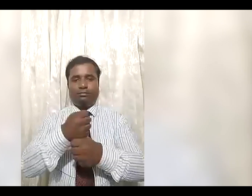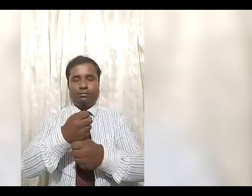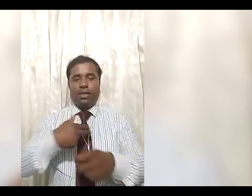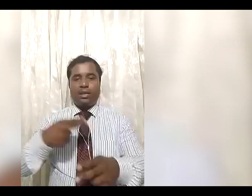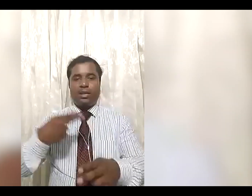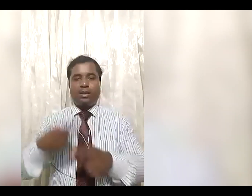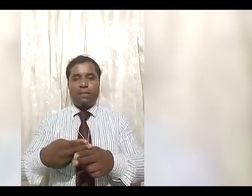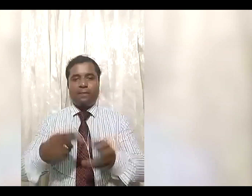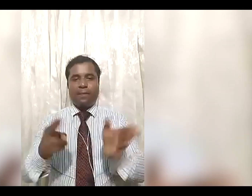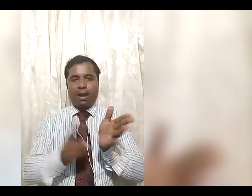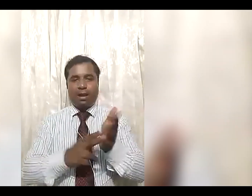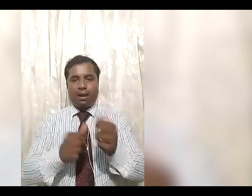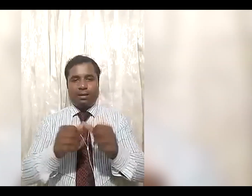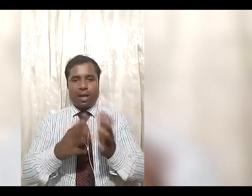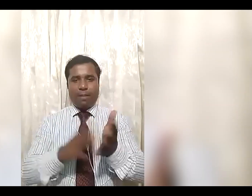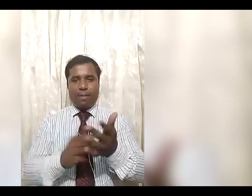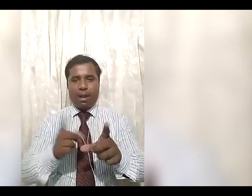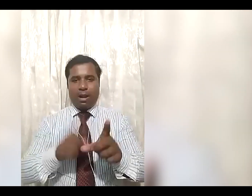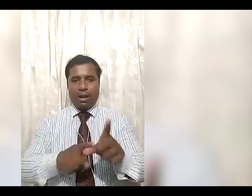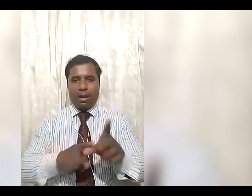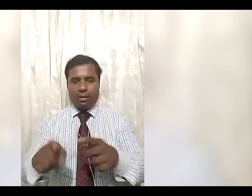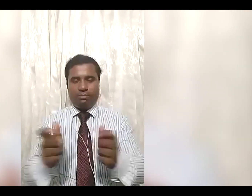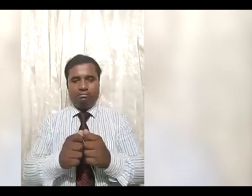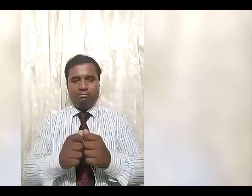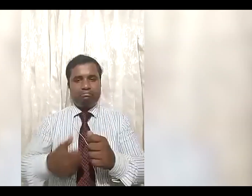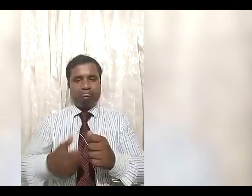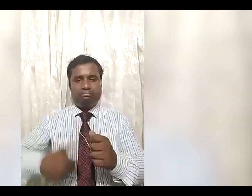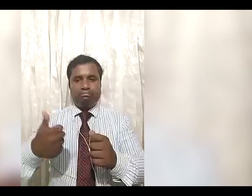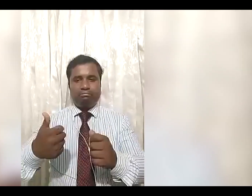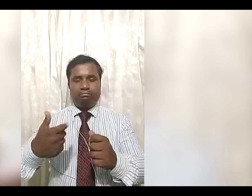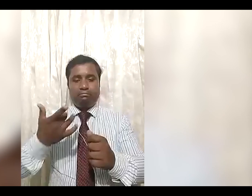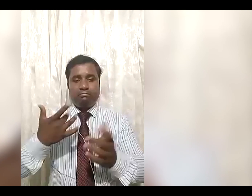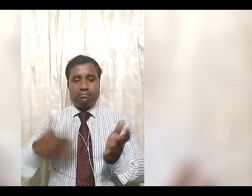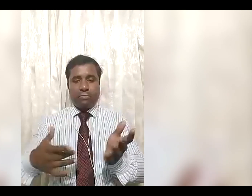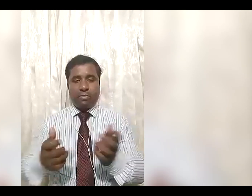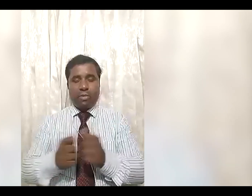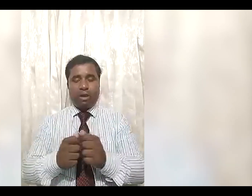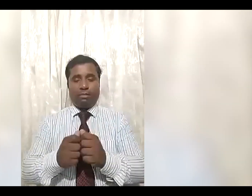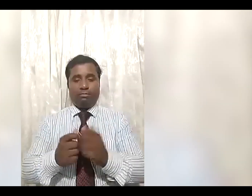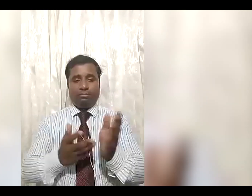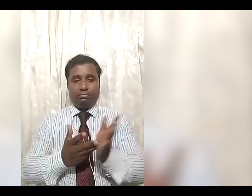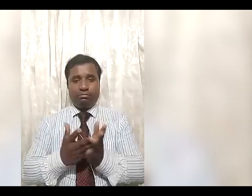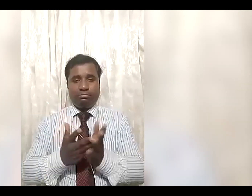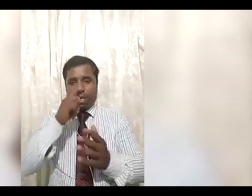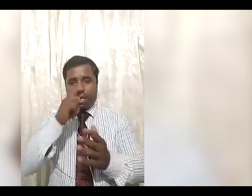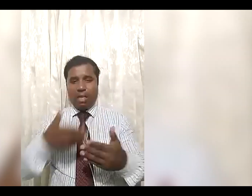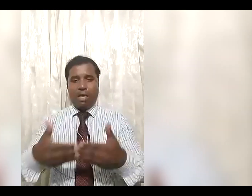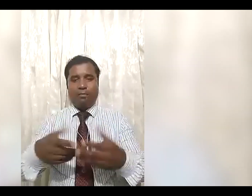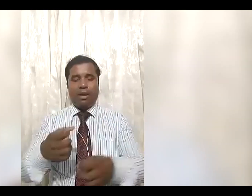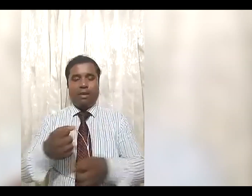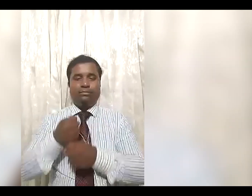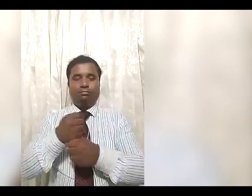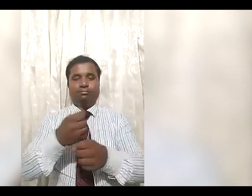was a performer on Music Buzz through the American Center